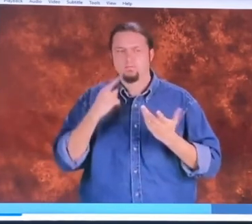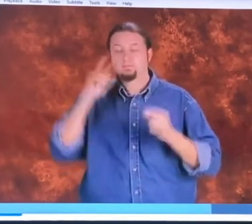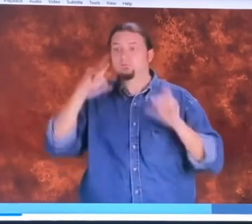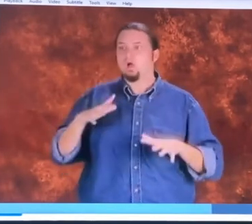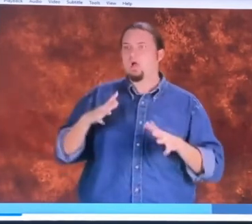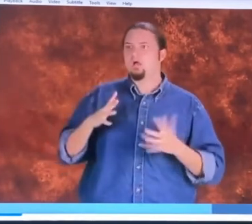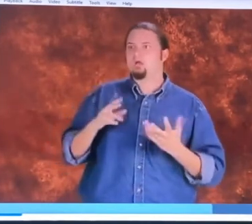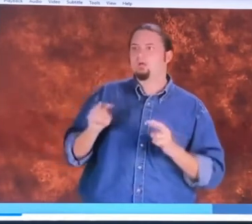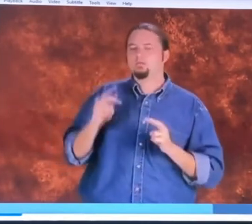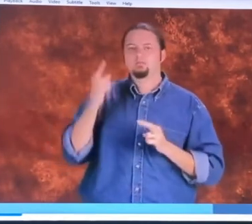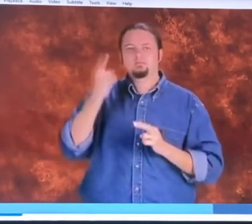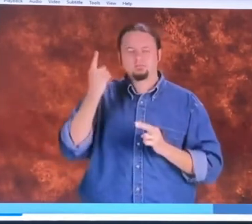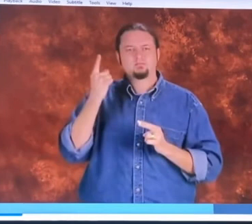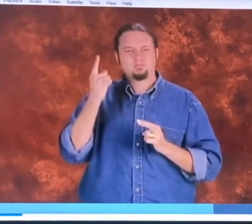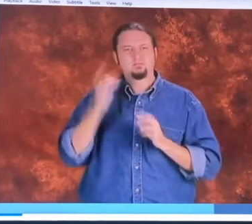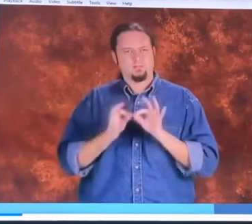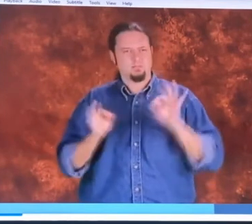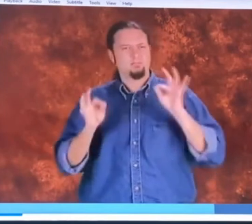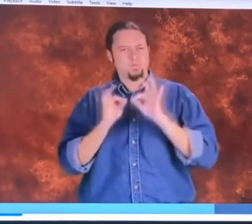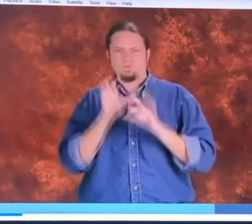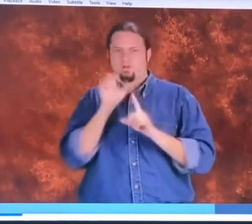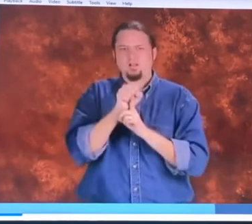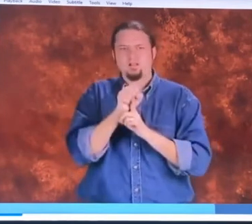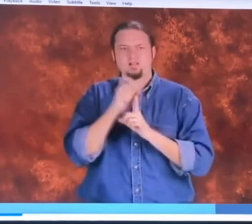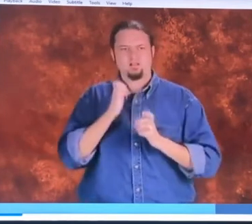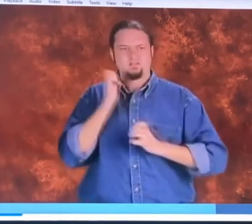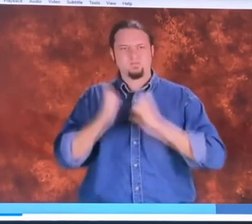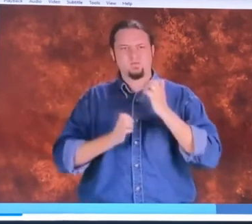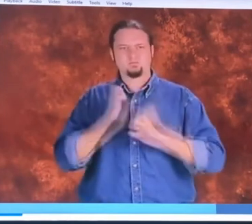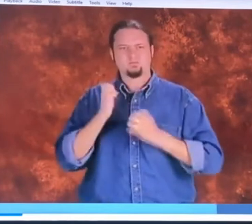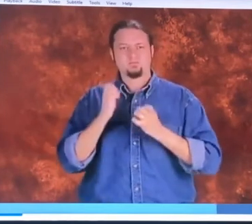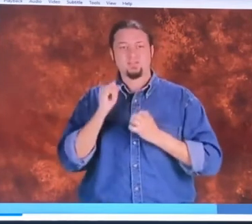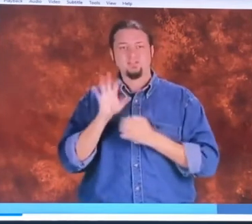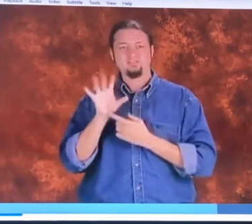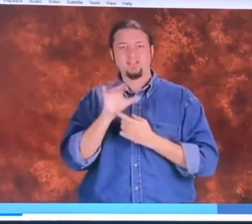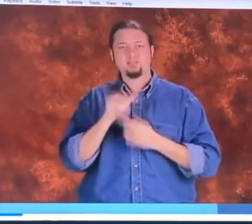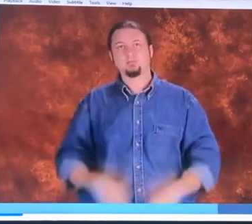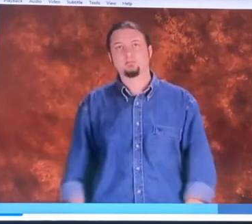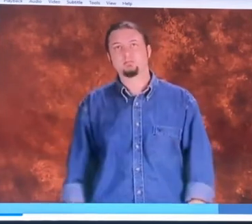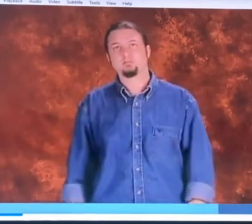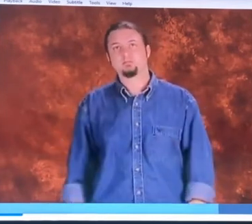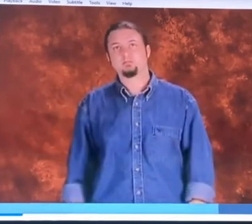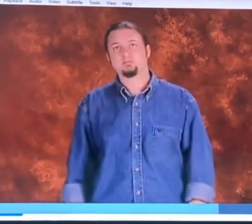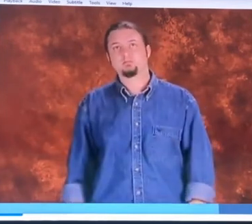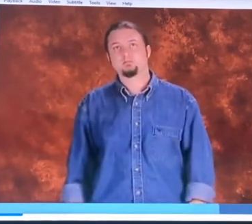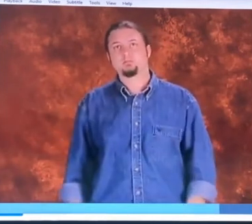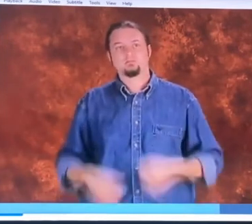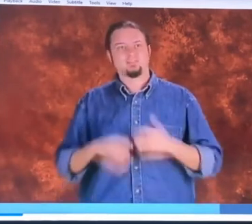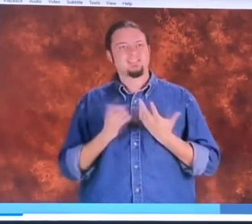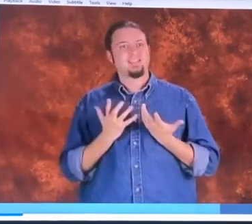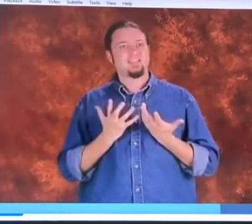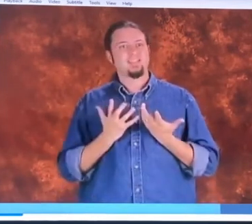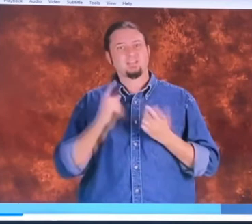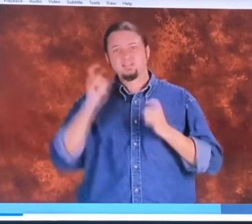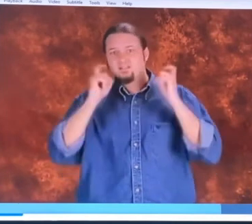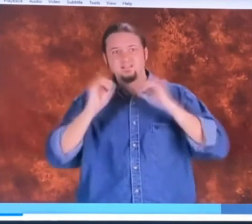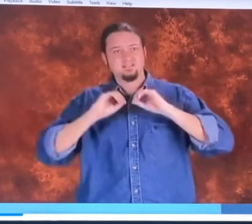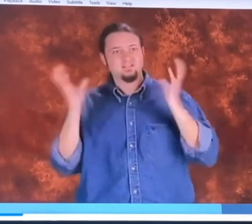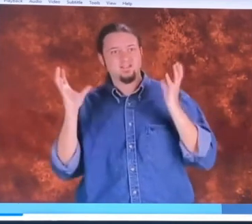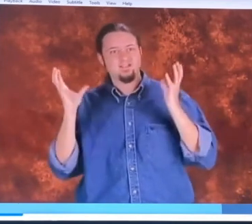They do this to see how the actor is feeling and reacting. Are they happy, sad, or maybe even shocked? It is important to